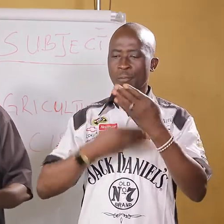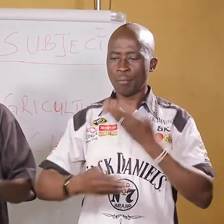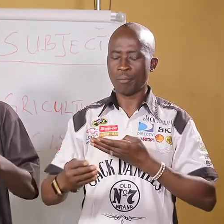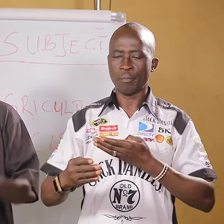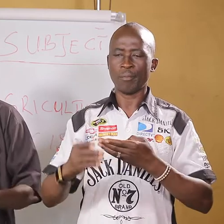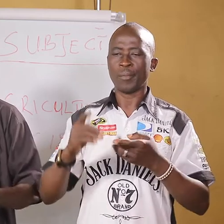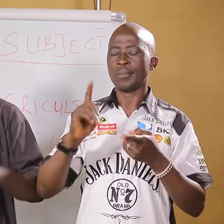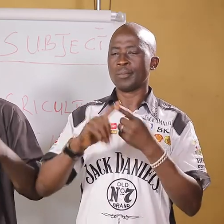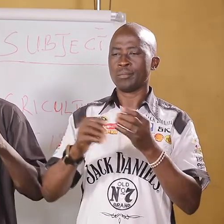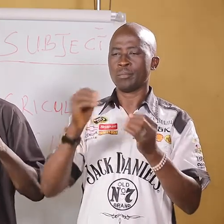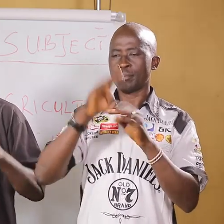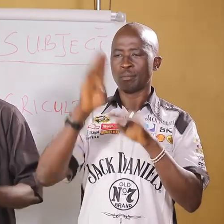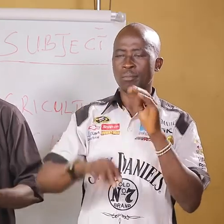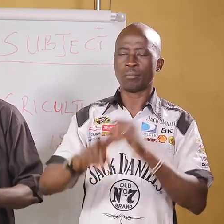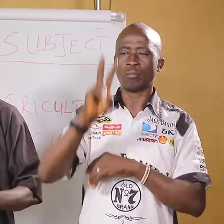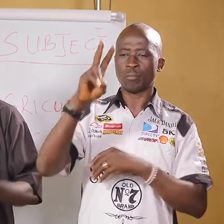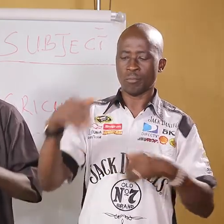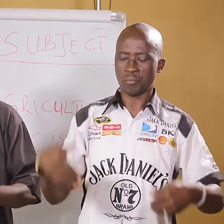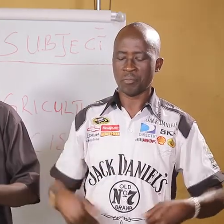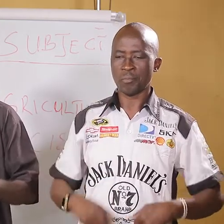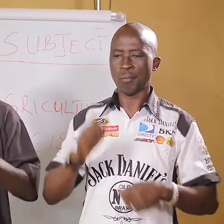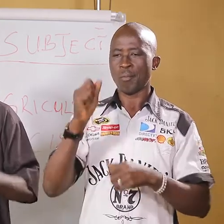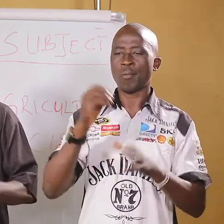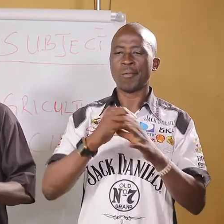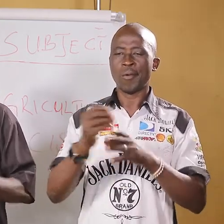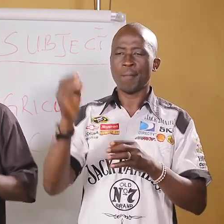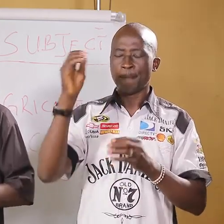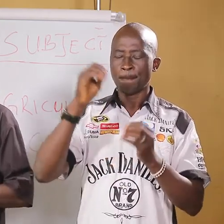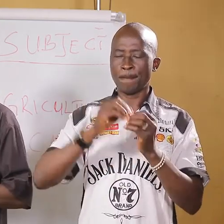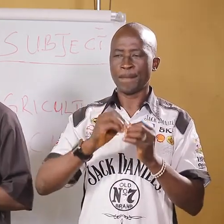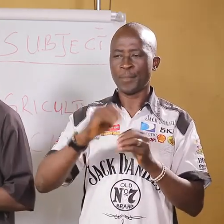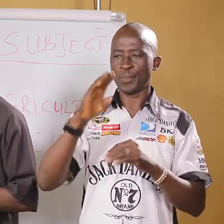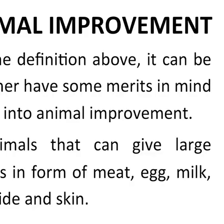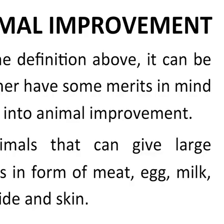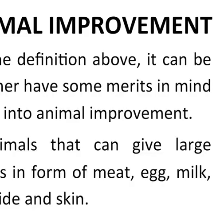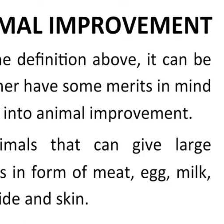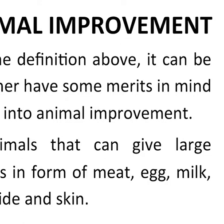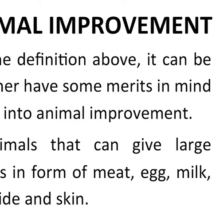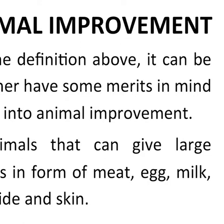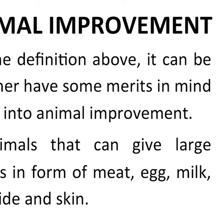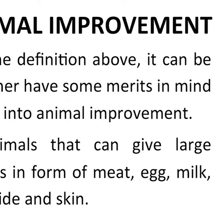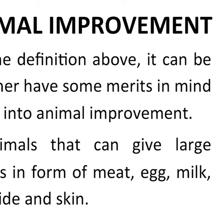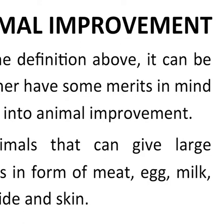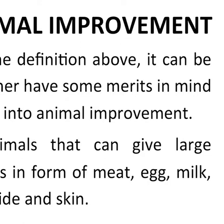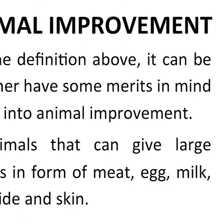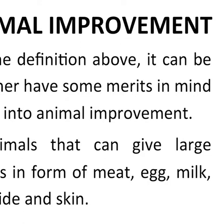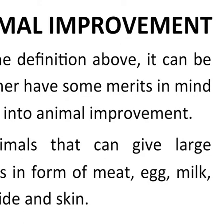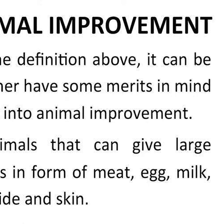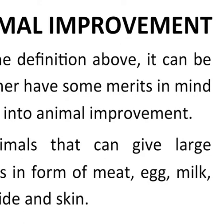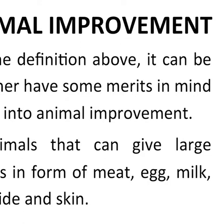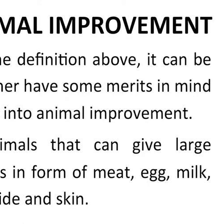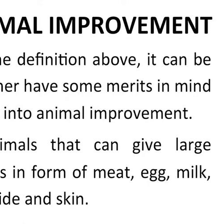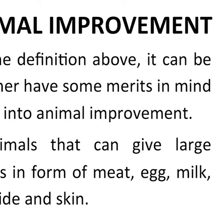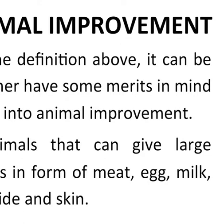more than 2 young ones or many young ones at a time. Aims of